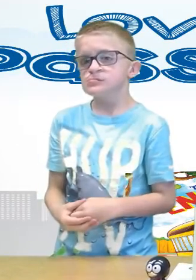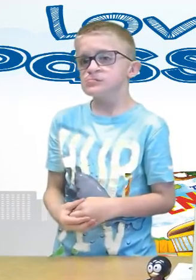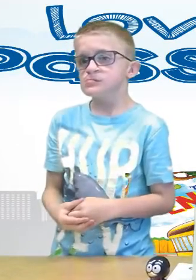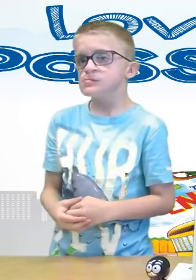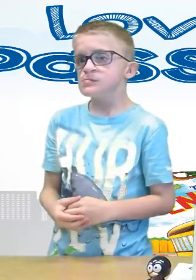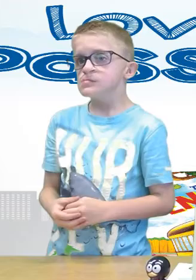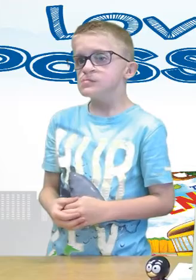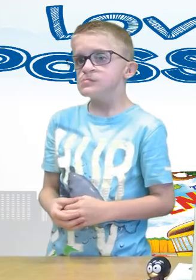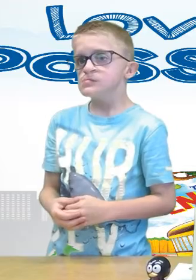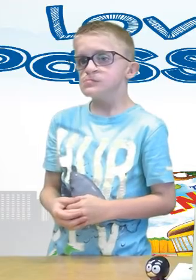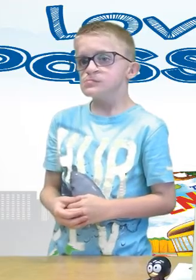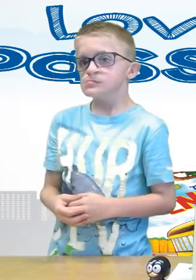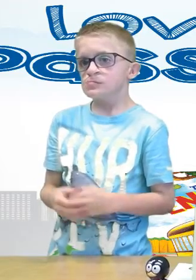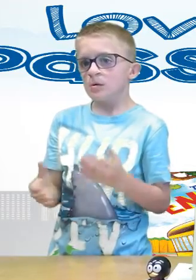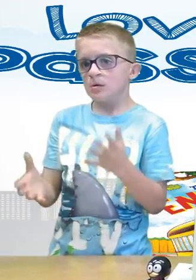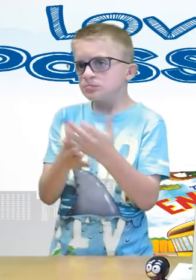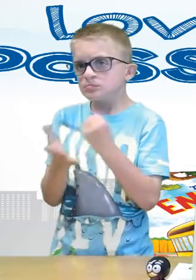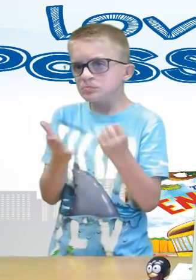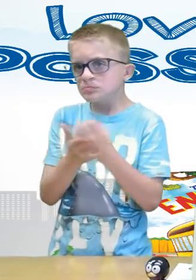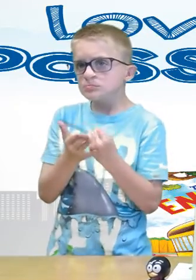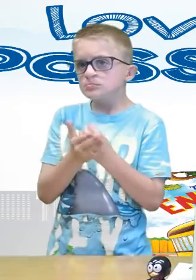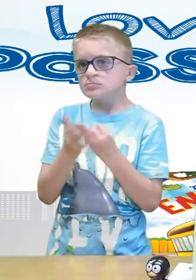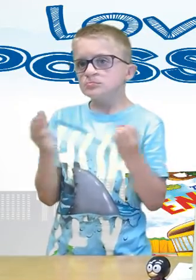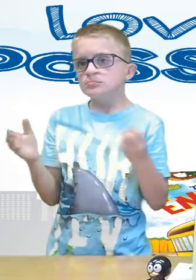Fundraiser classroom winners are